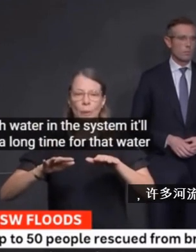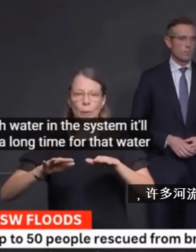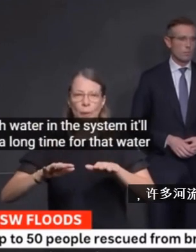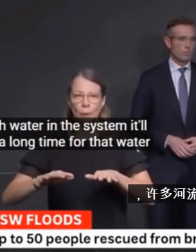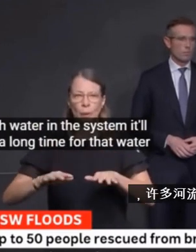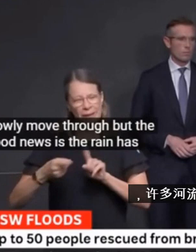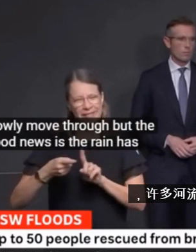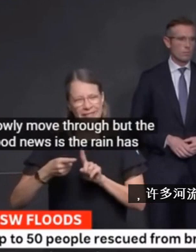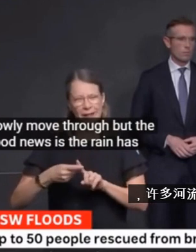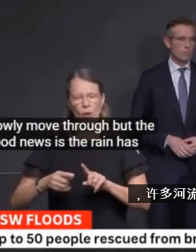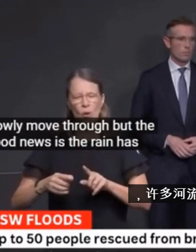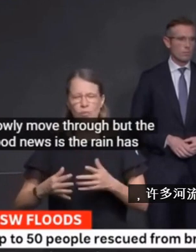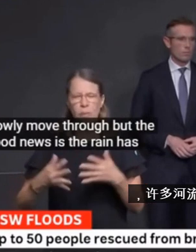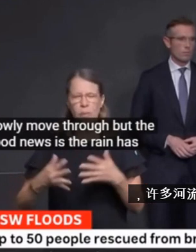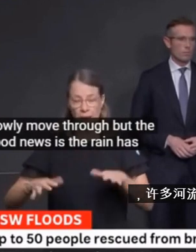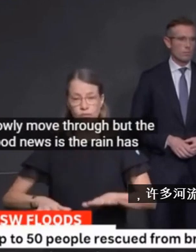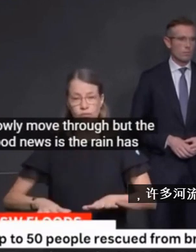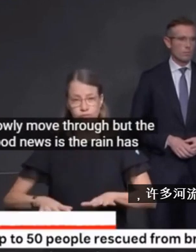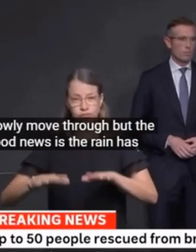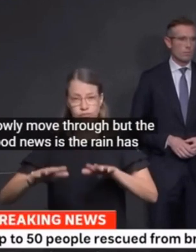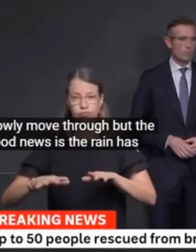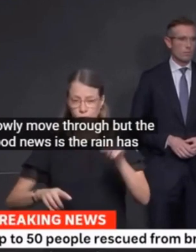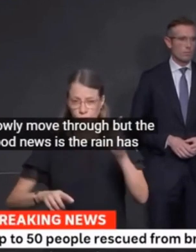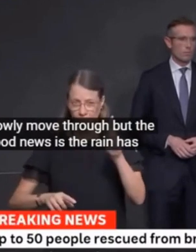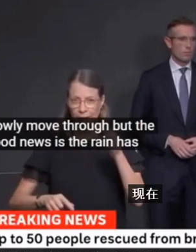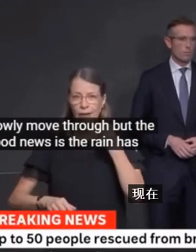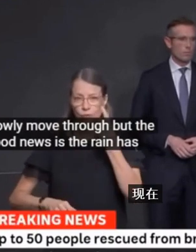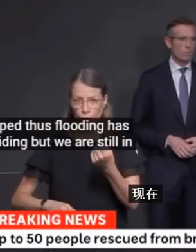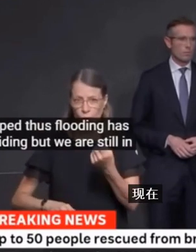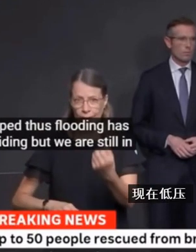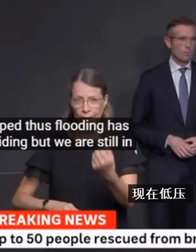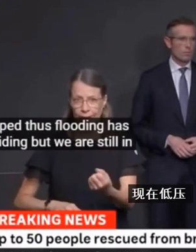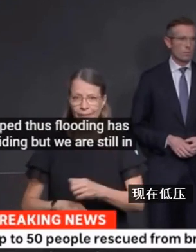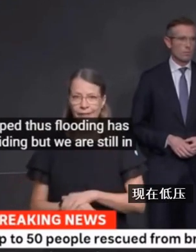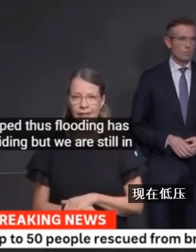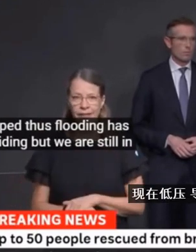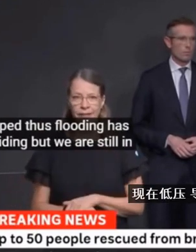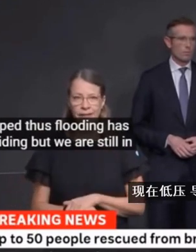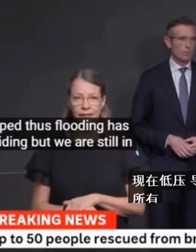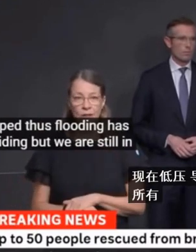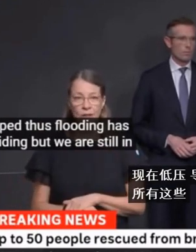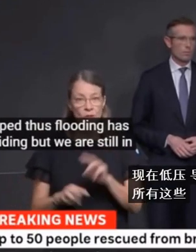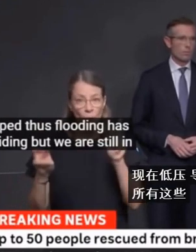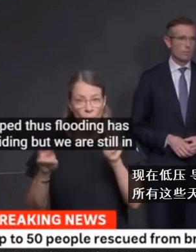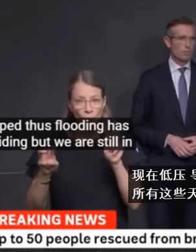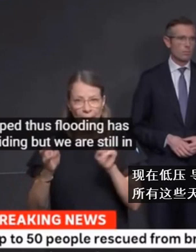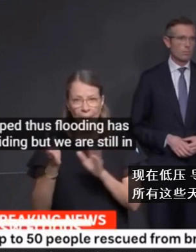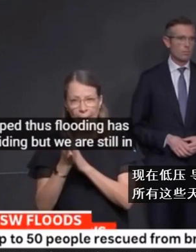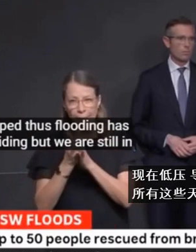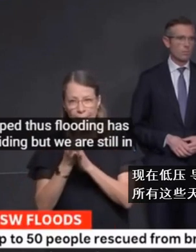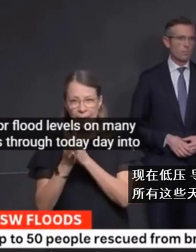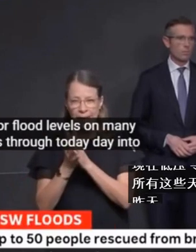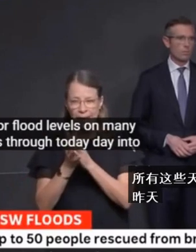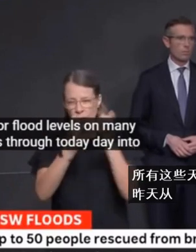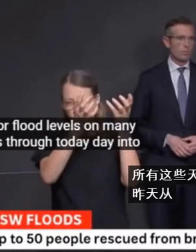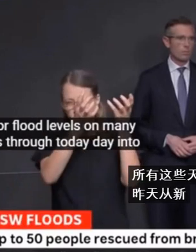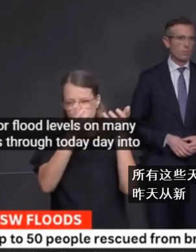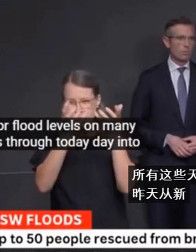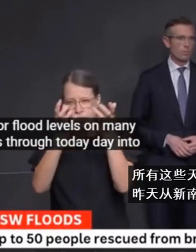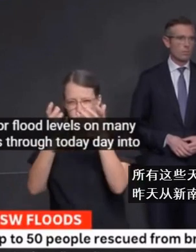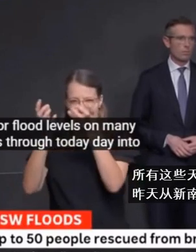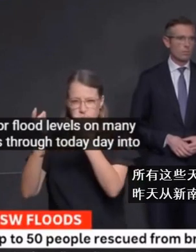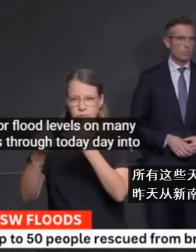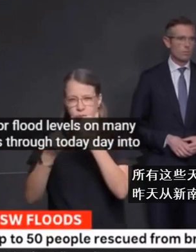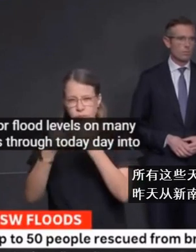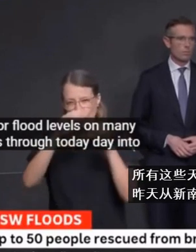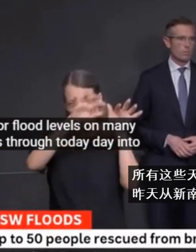many rivers through today into tomorrow morning. Now, the low pressure system that drove all of that weather moved off the north coast of New